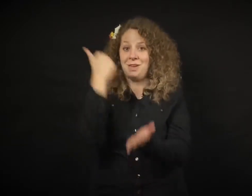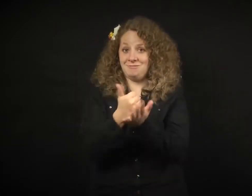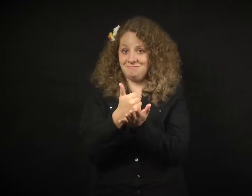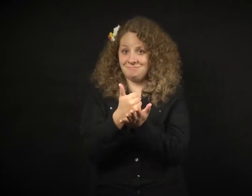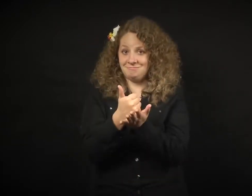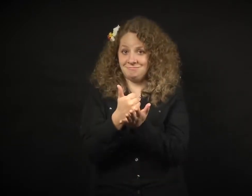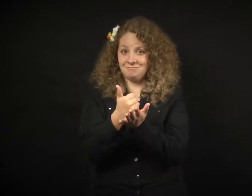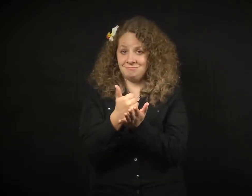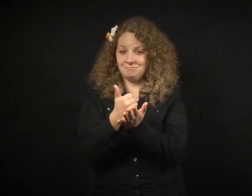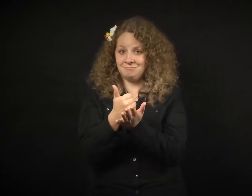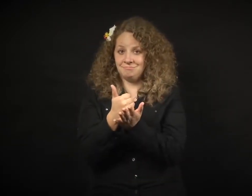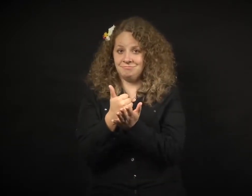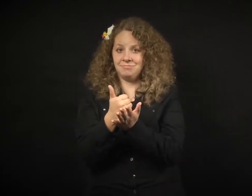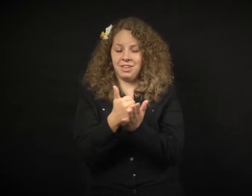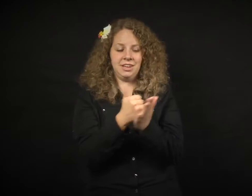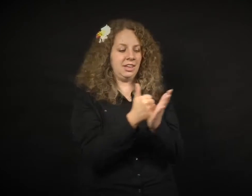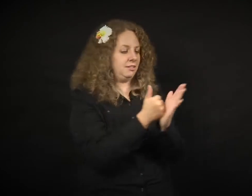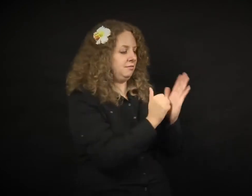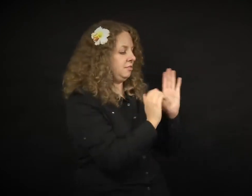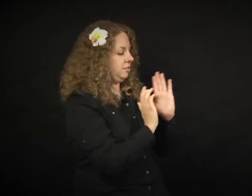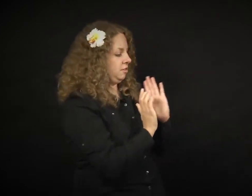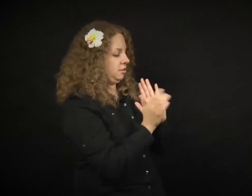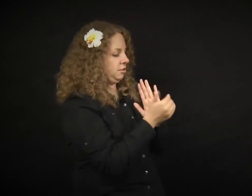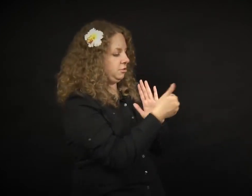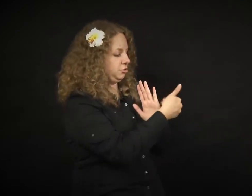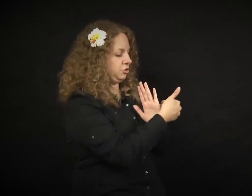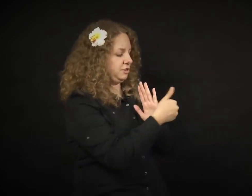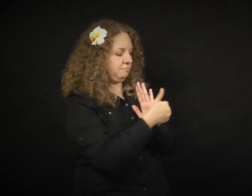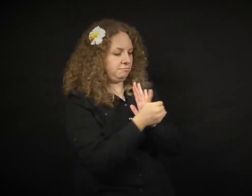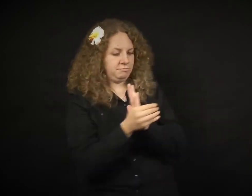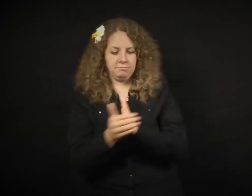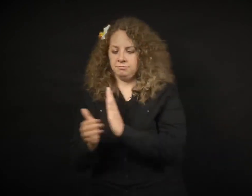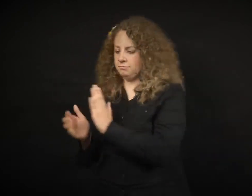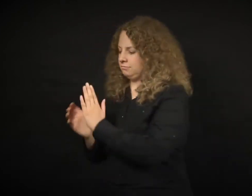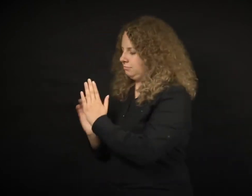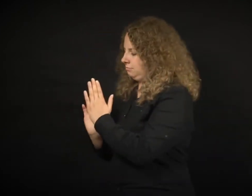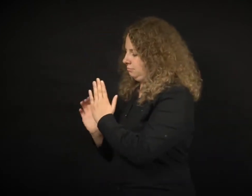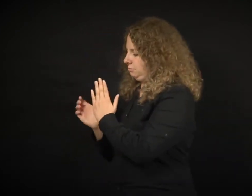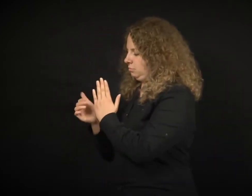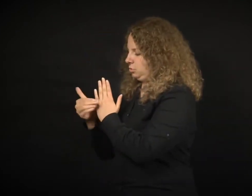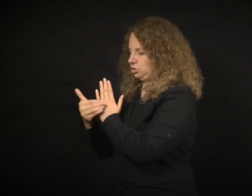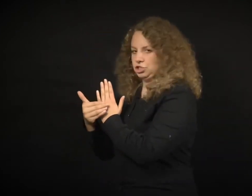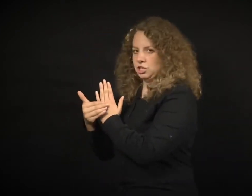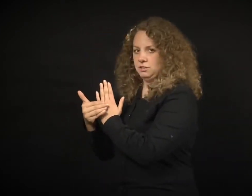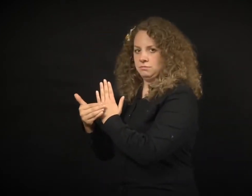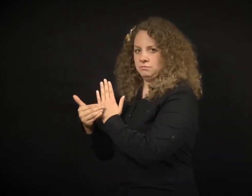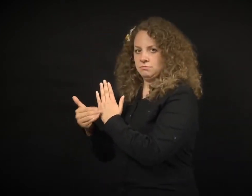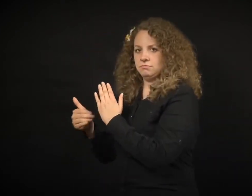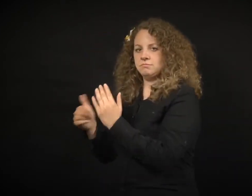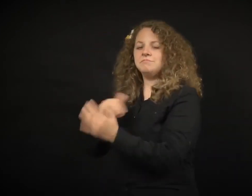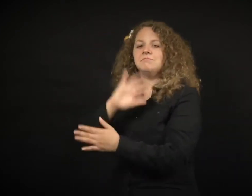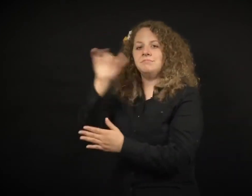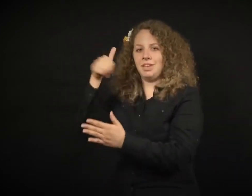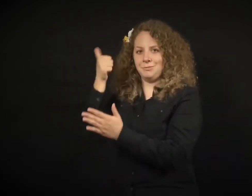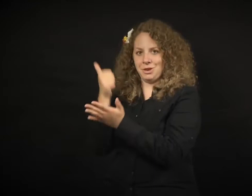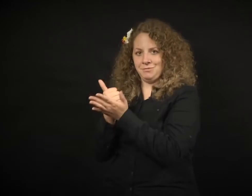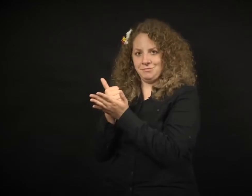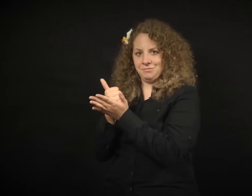amen, and again, adultery or cheat, amen,